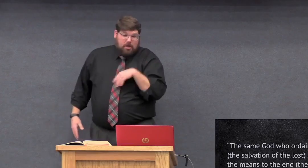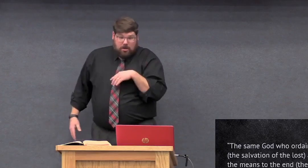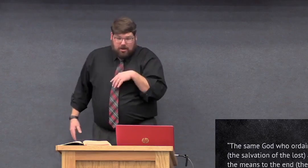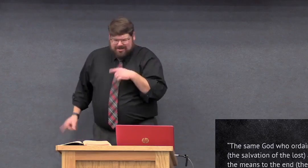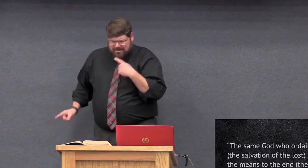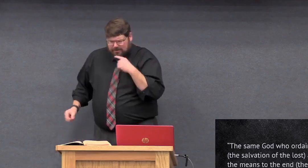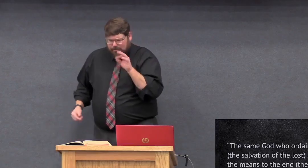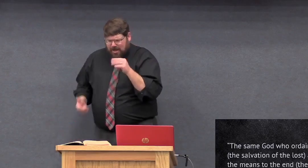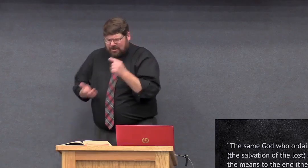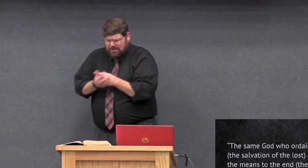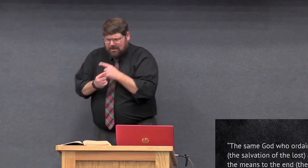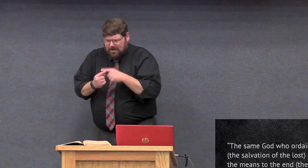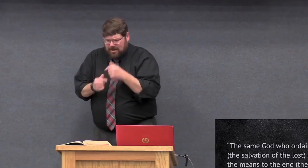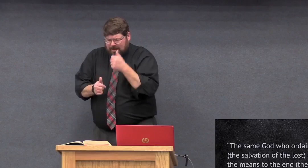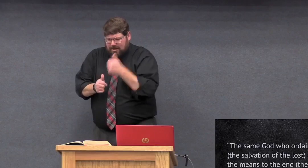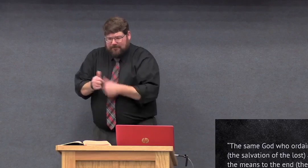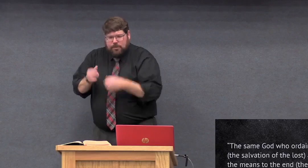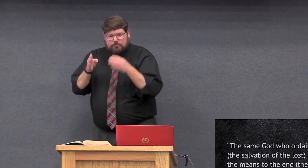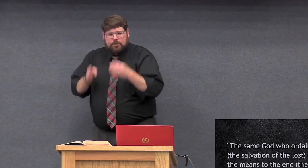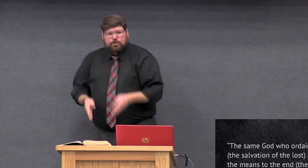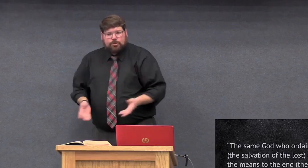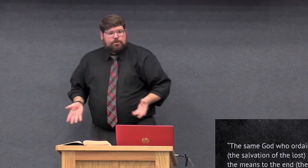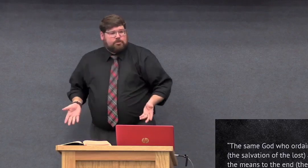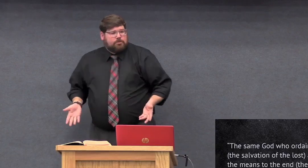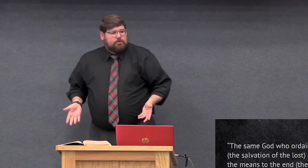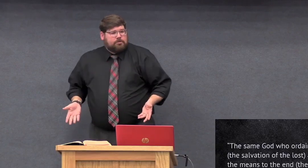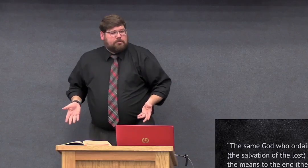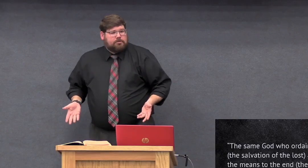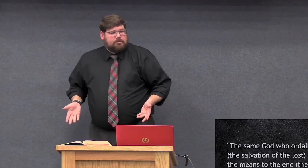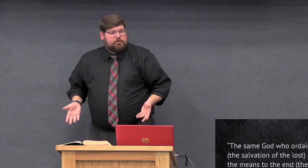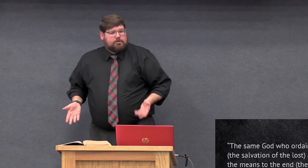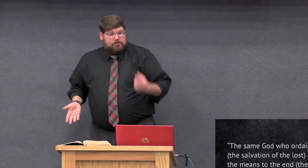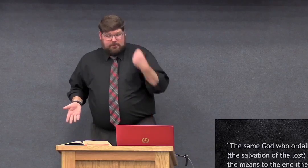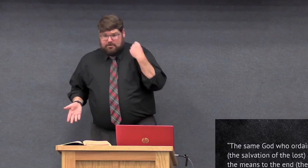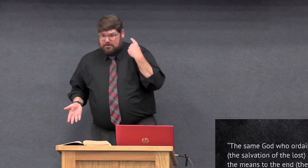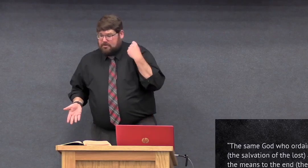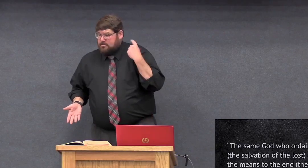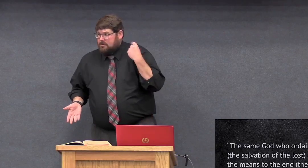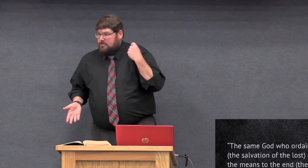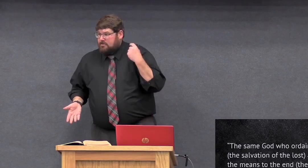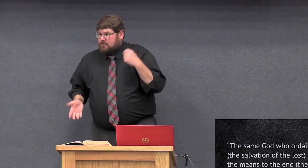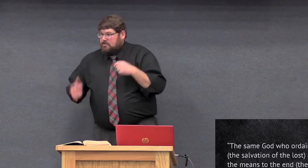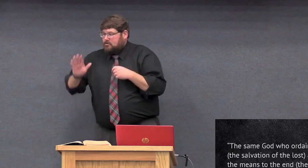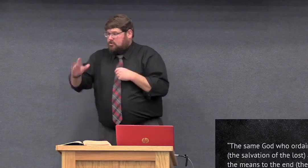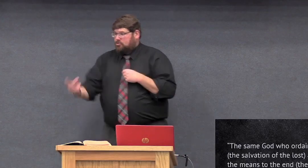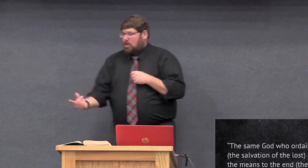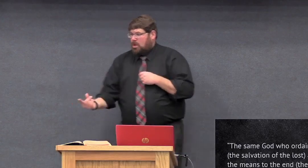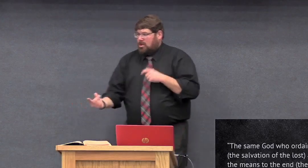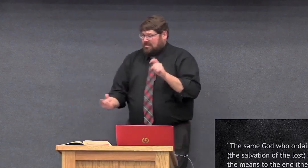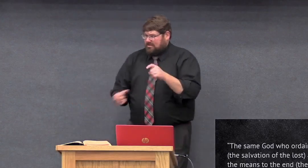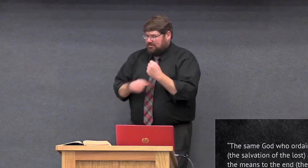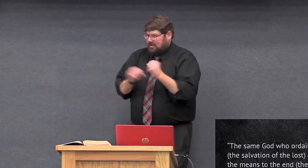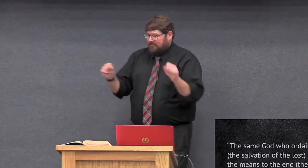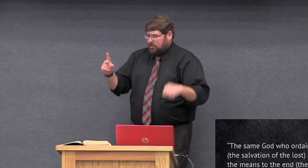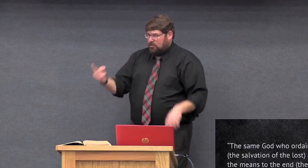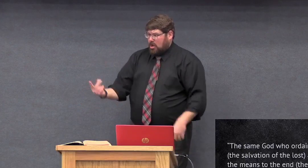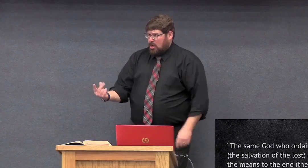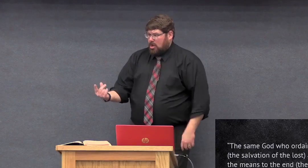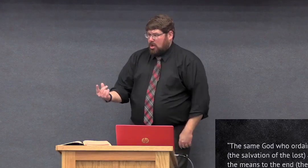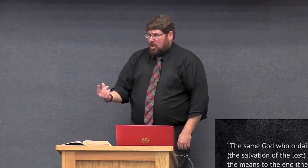they're hearing. Well, okay, but we're supposed to preach the gospel to every person. Your dog doesn't